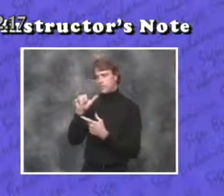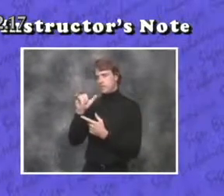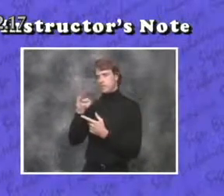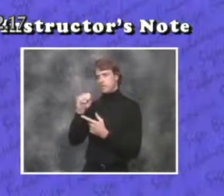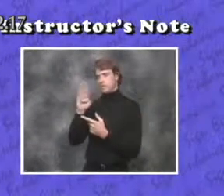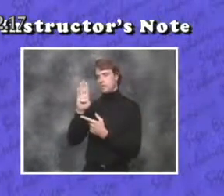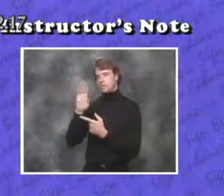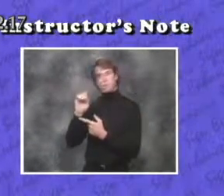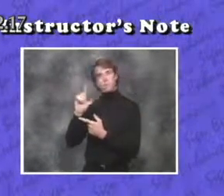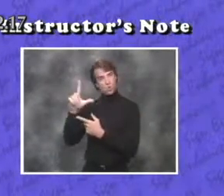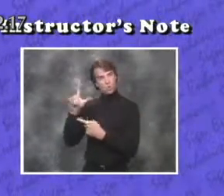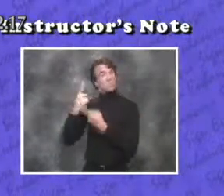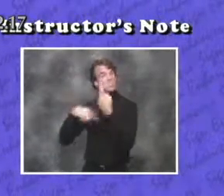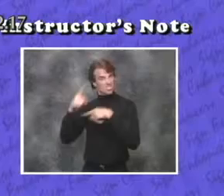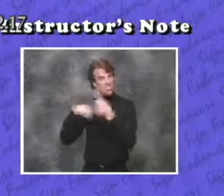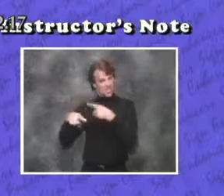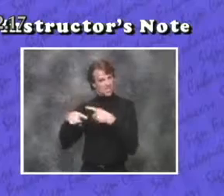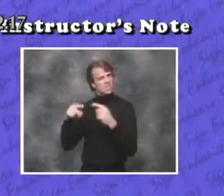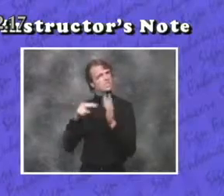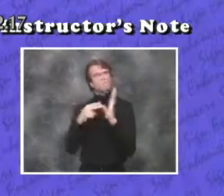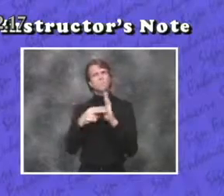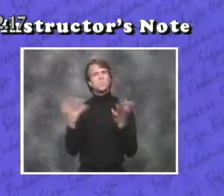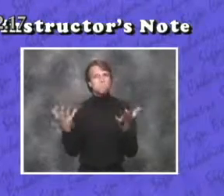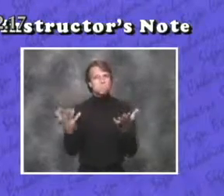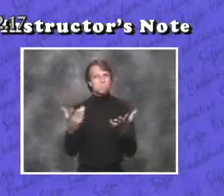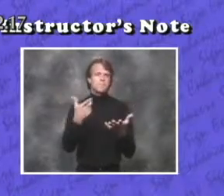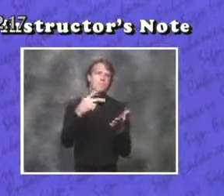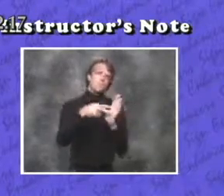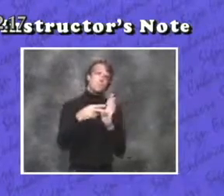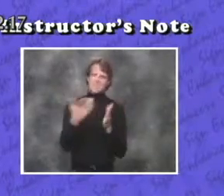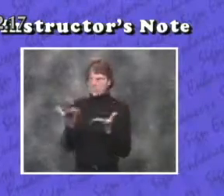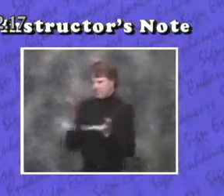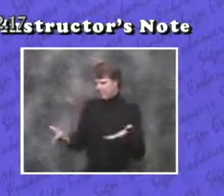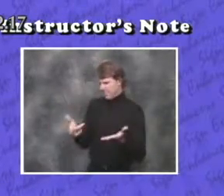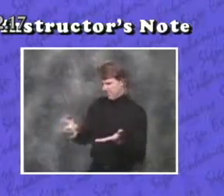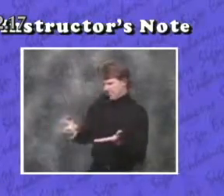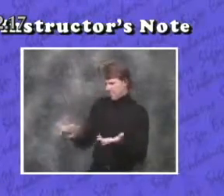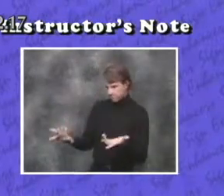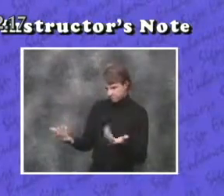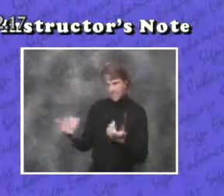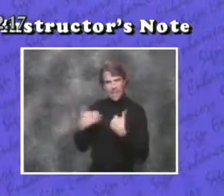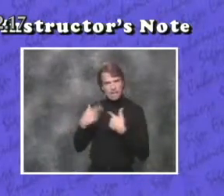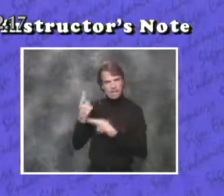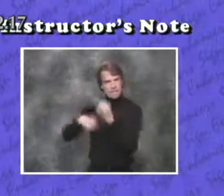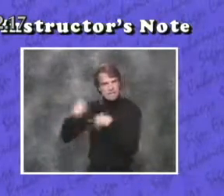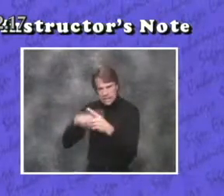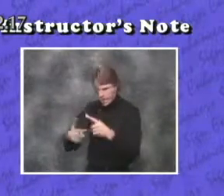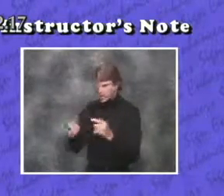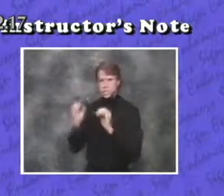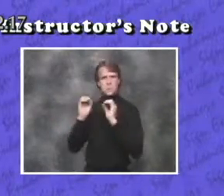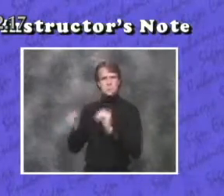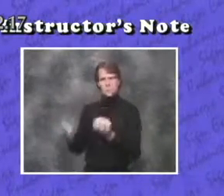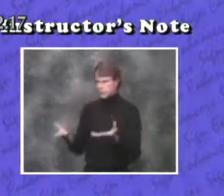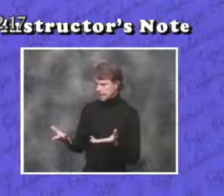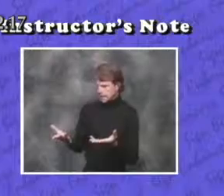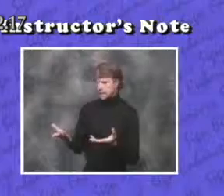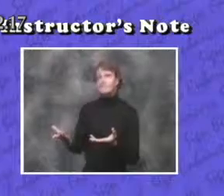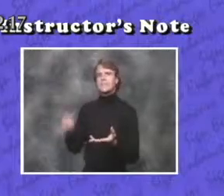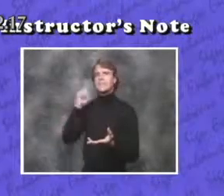ASL has many symbols, and these symbolic signs were created long ago when